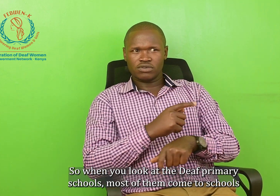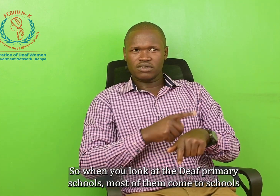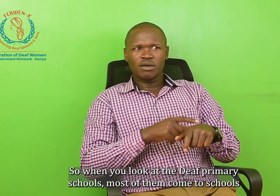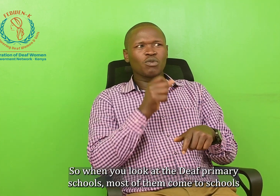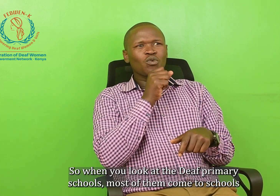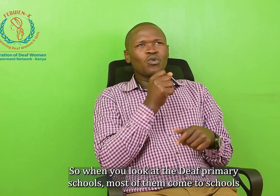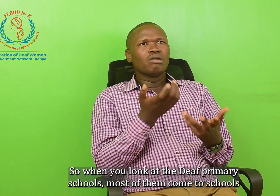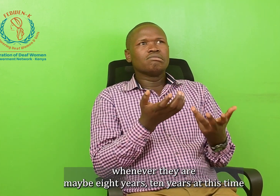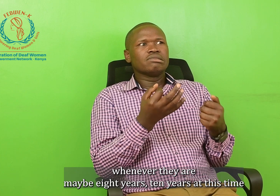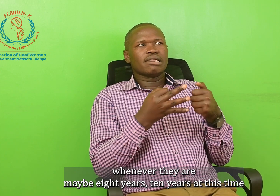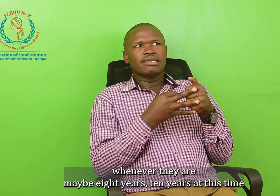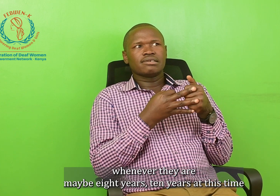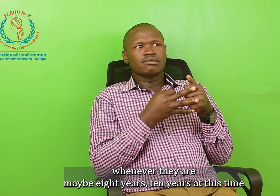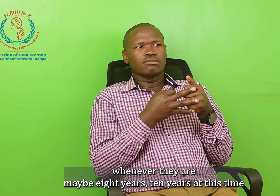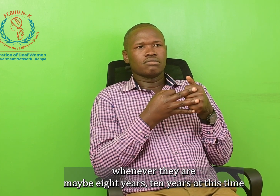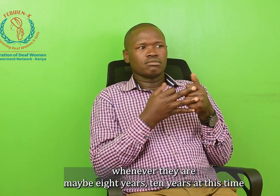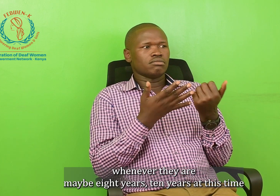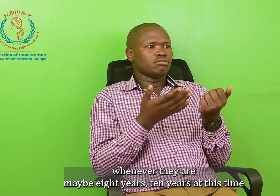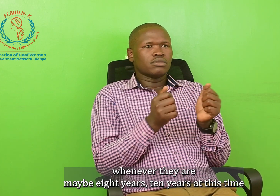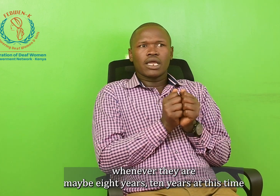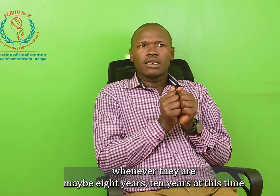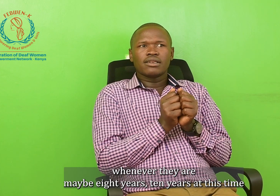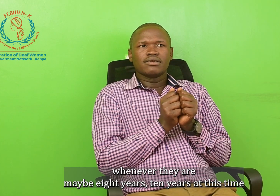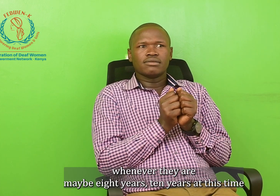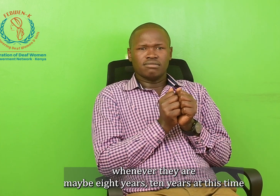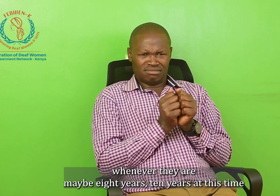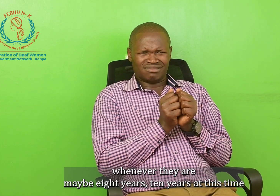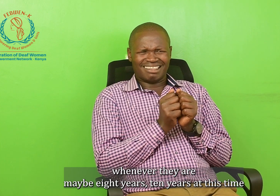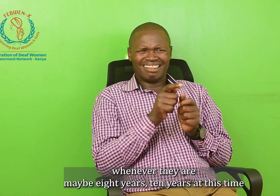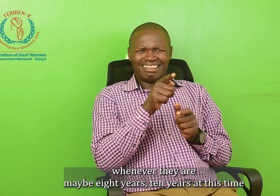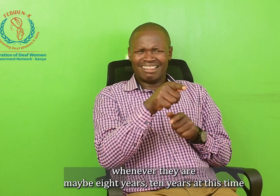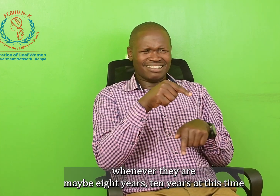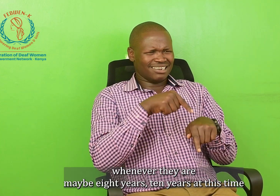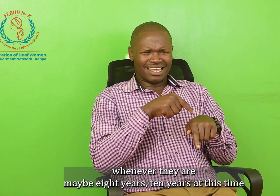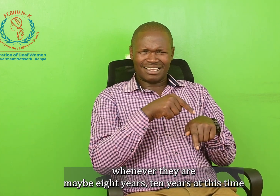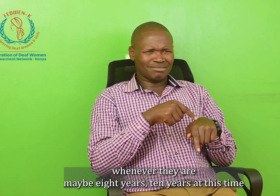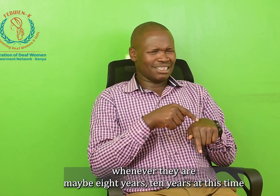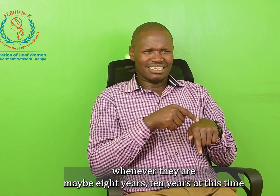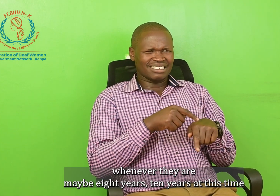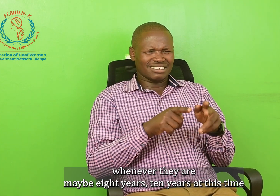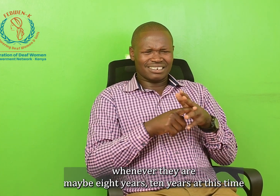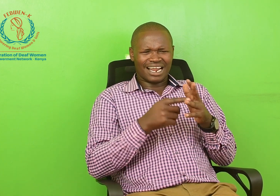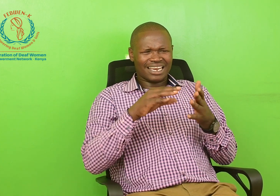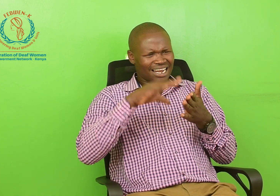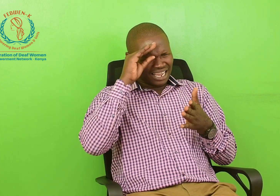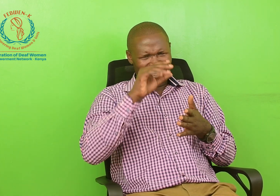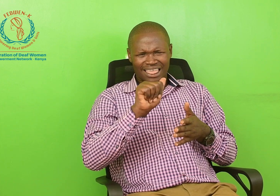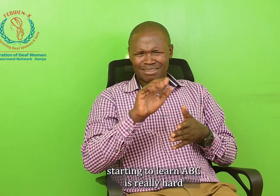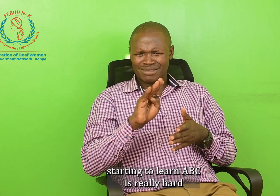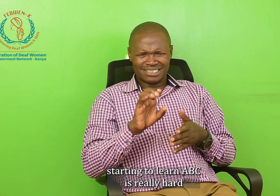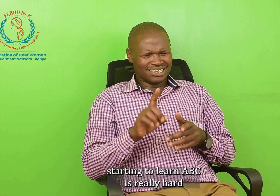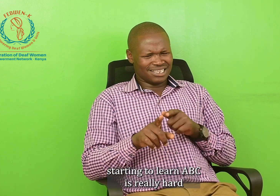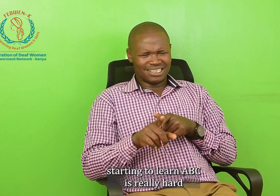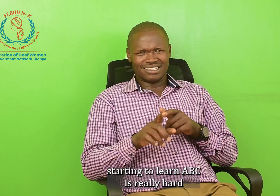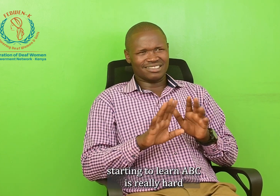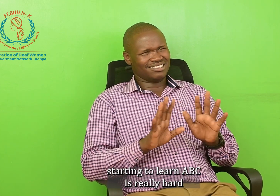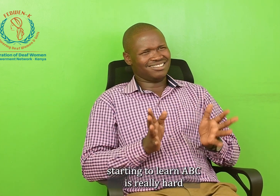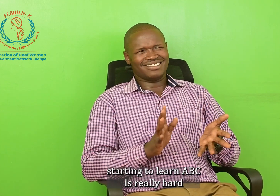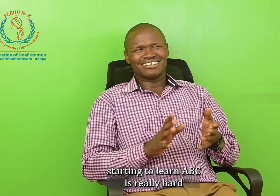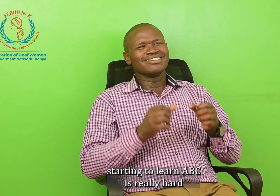come to schools whenever they're maybe 8 years, 10 years. At this time, starting to learn ABC,